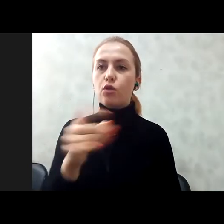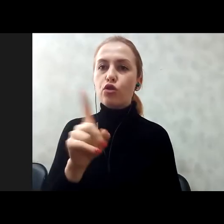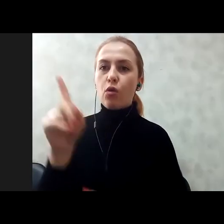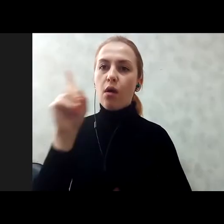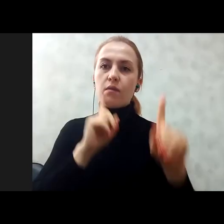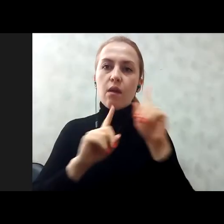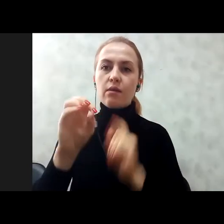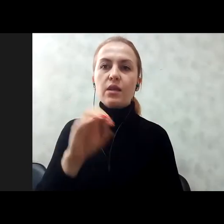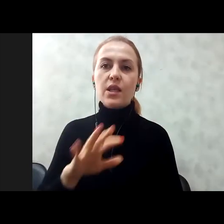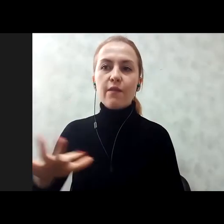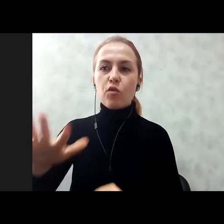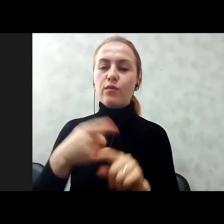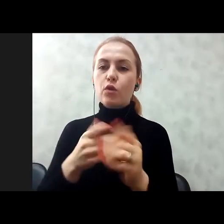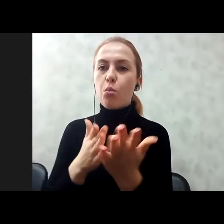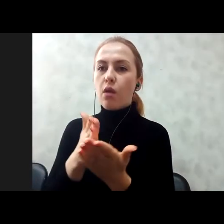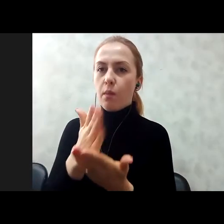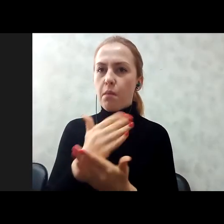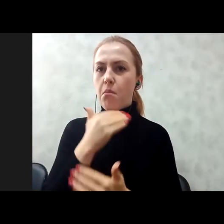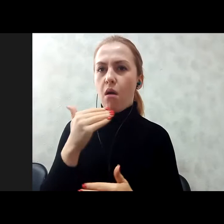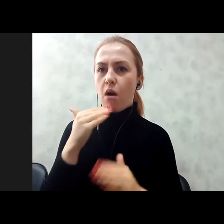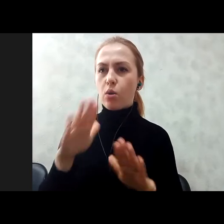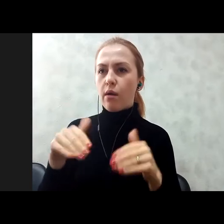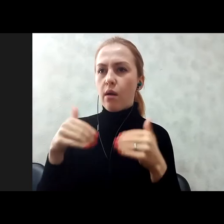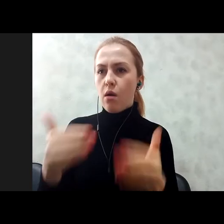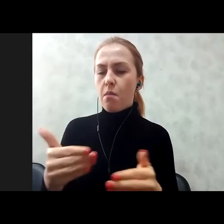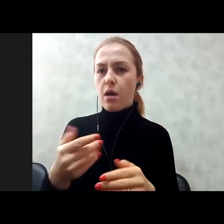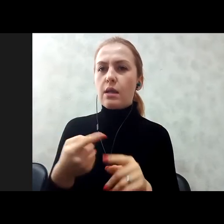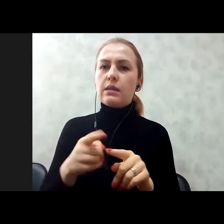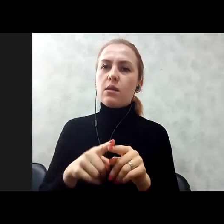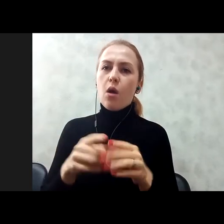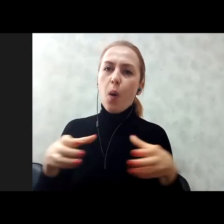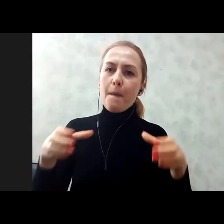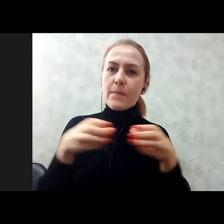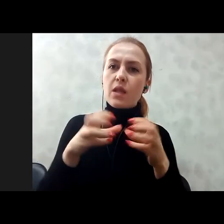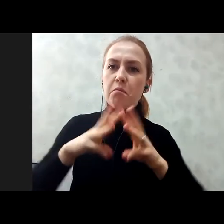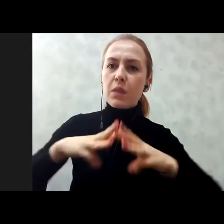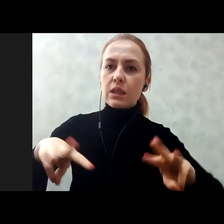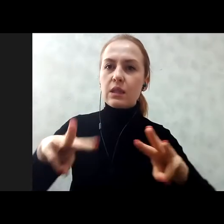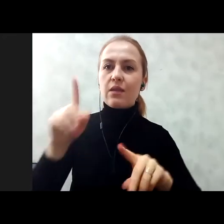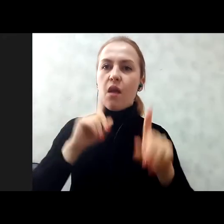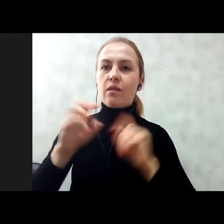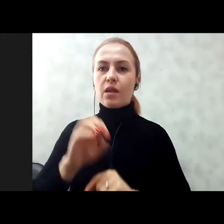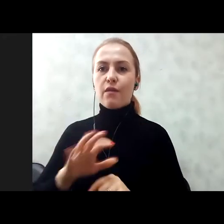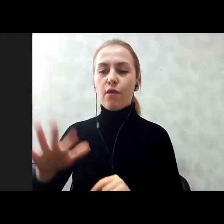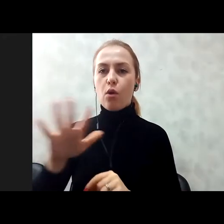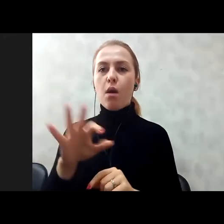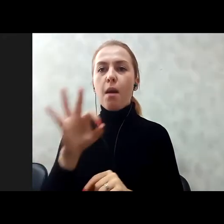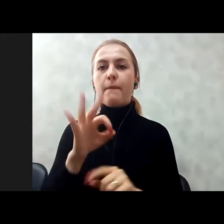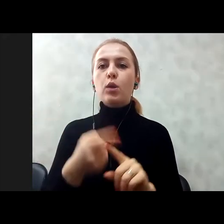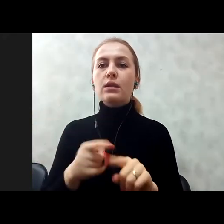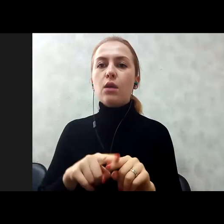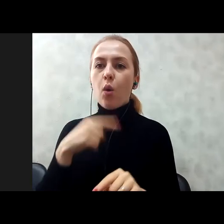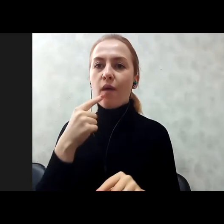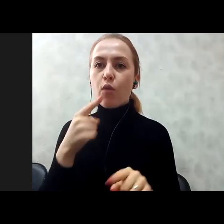steps. The Council of Europe has got a lot of recommendations by the Committee of Ministers of the Council of